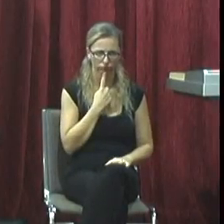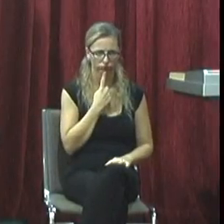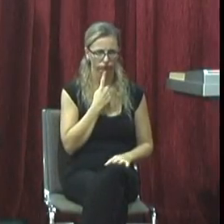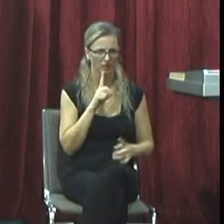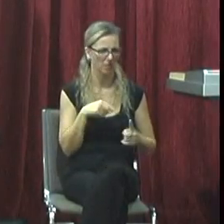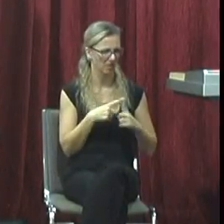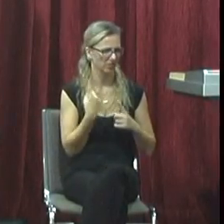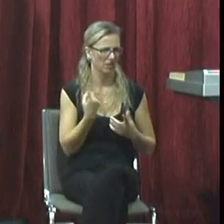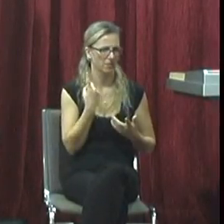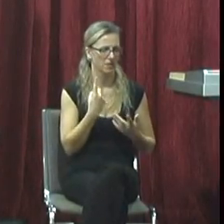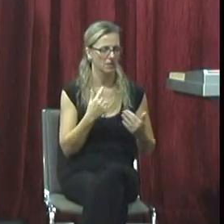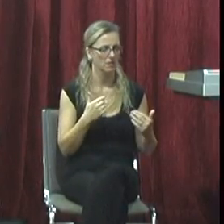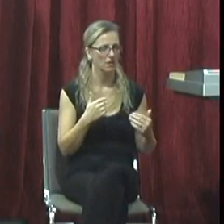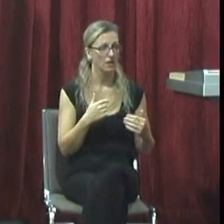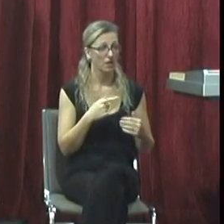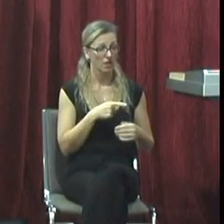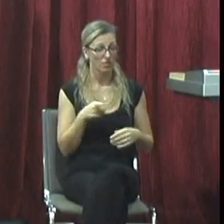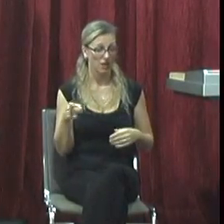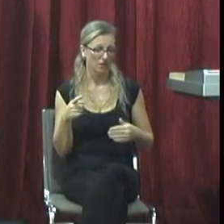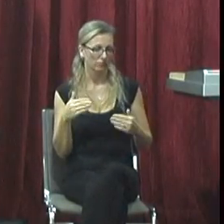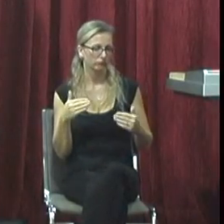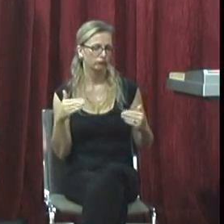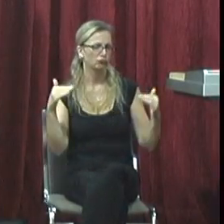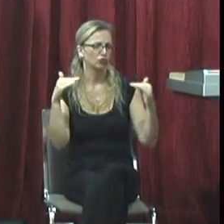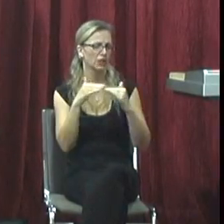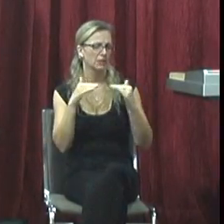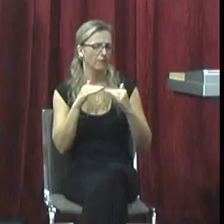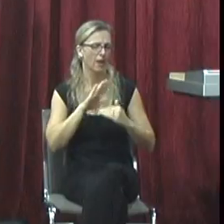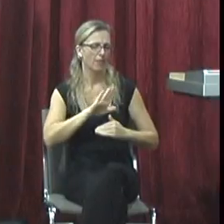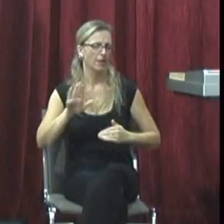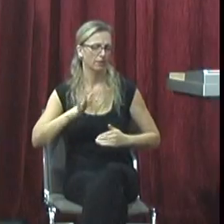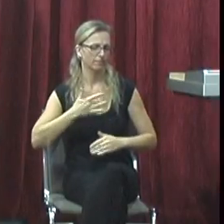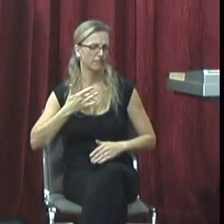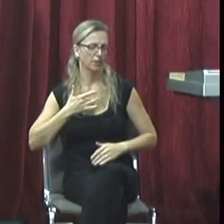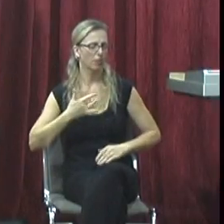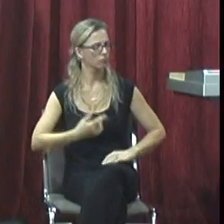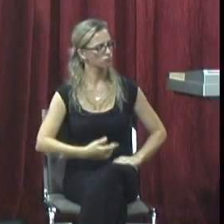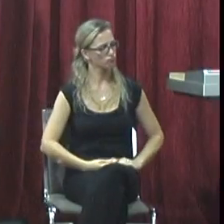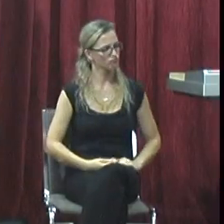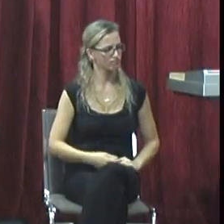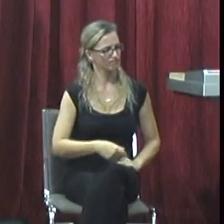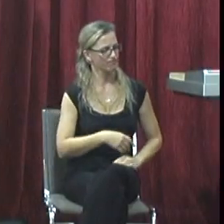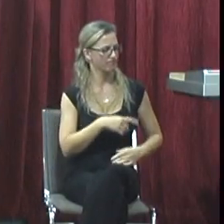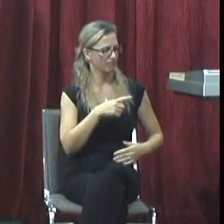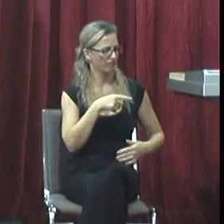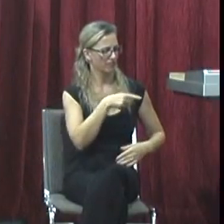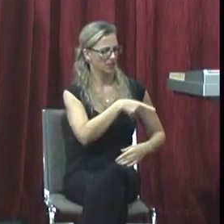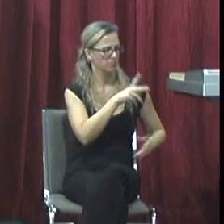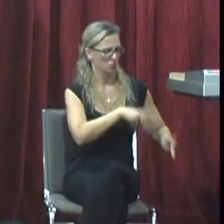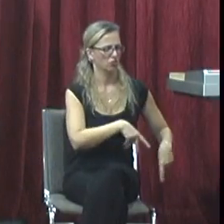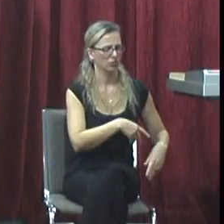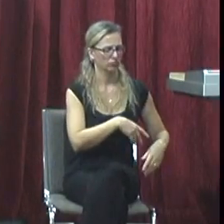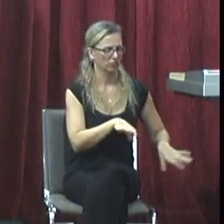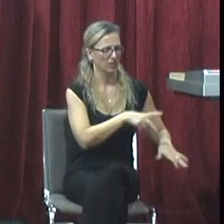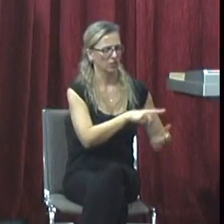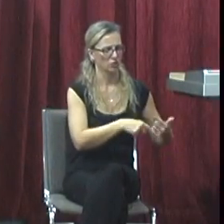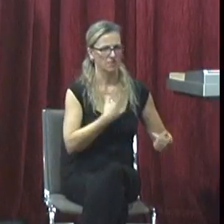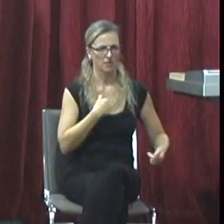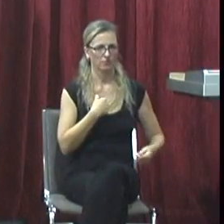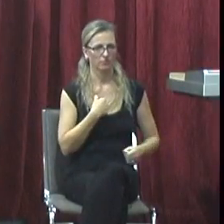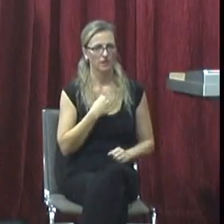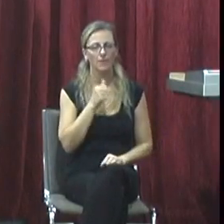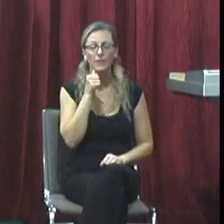justify their bitterness by blaming the person who hurt them. Or they blame God for the circumstance. And they don't see